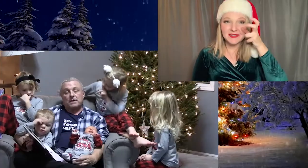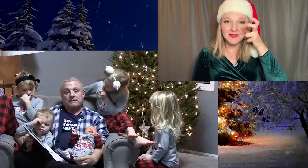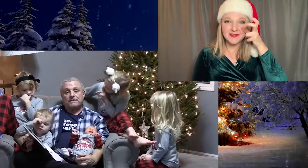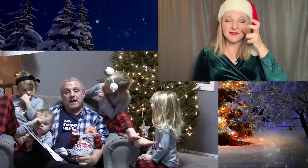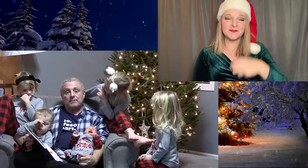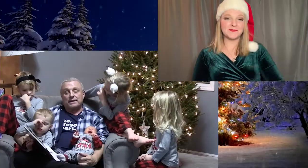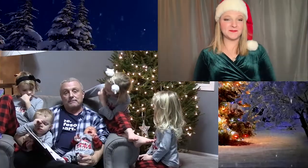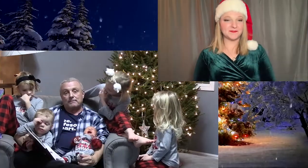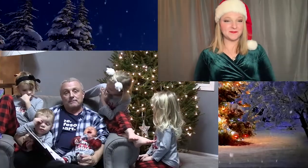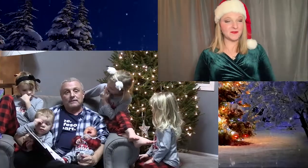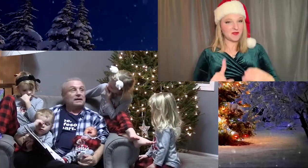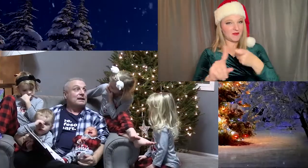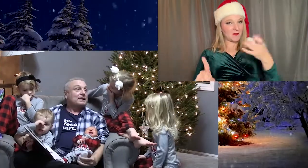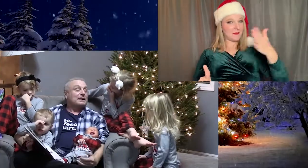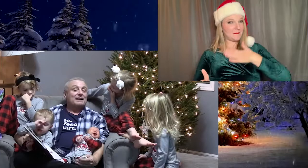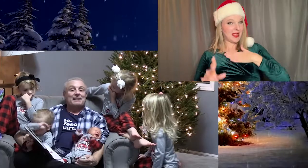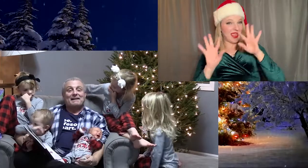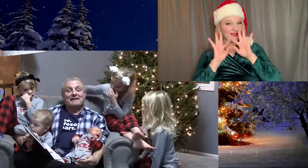For my family,